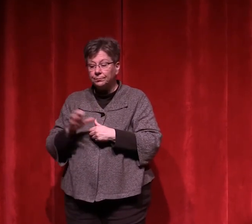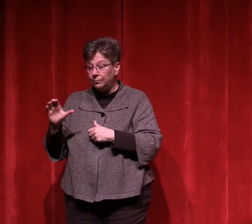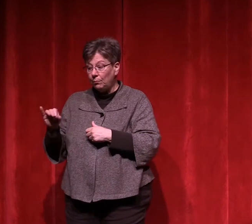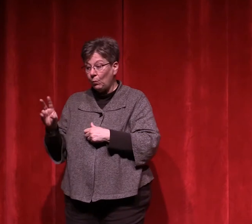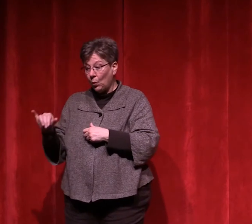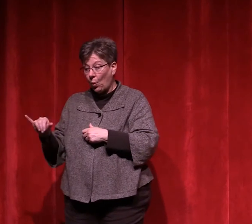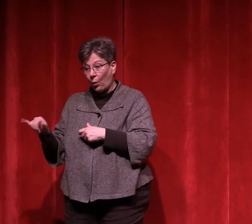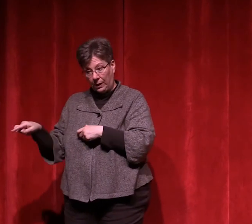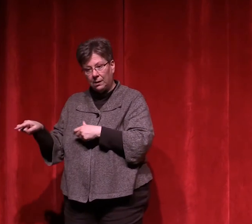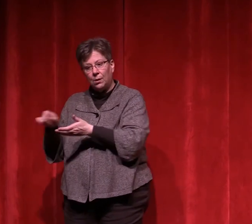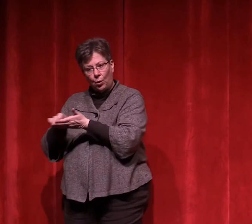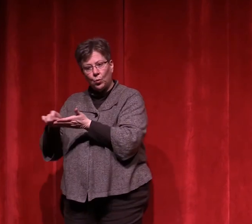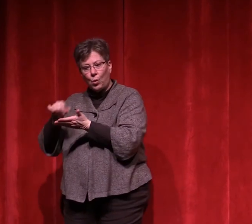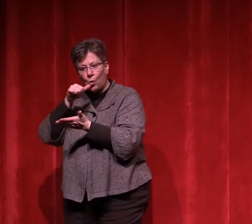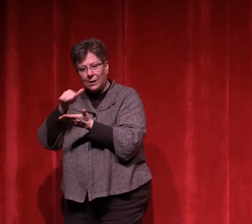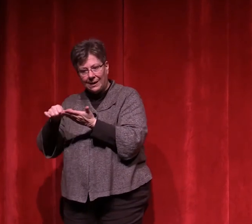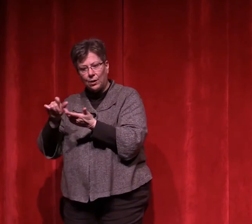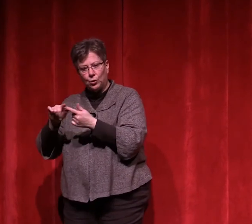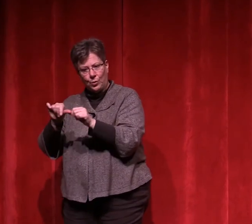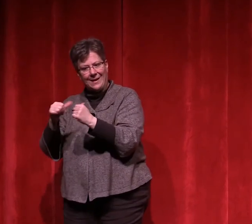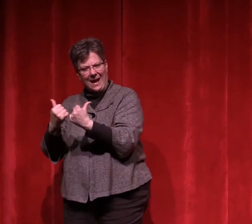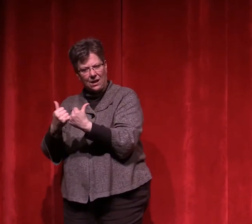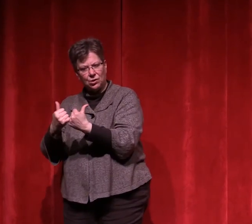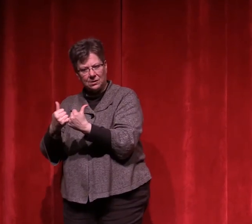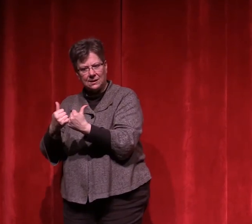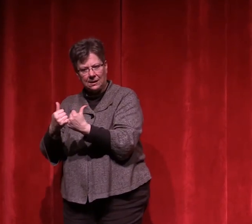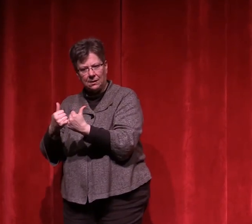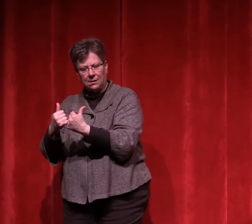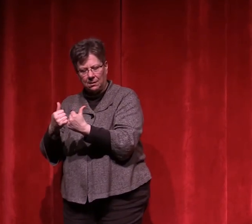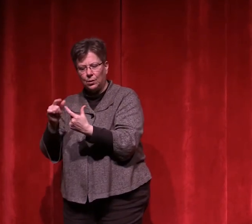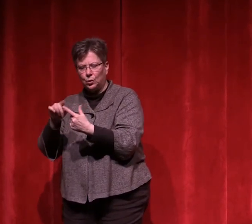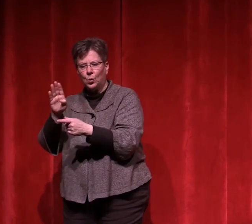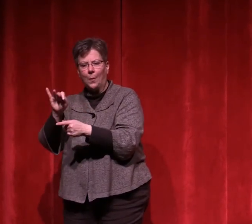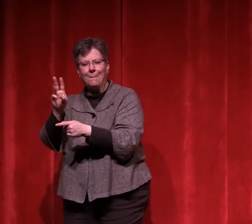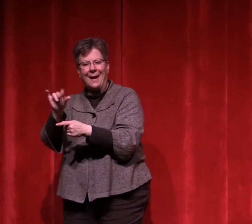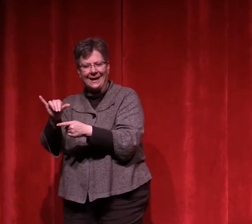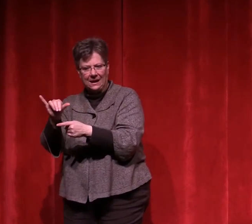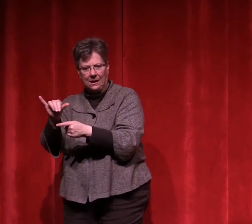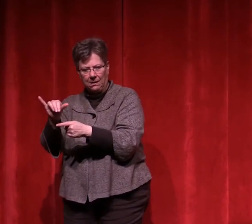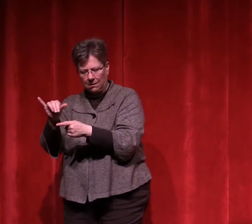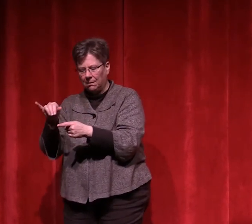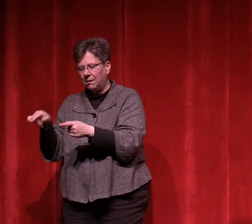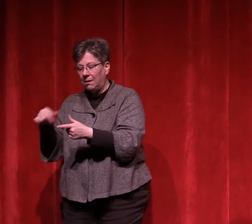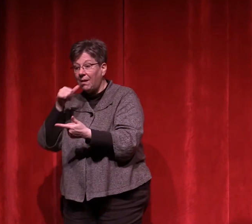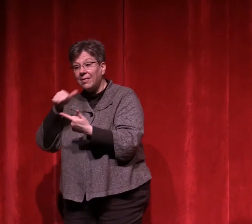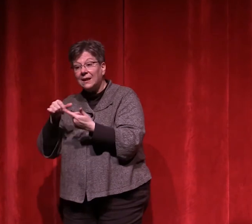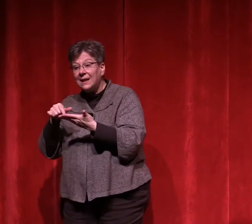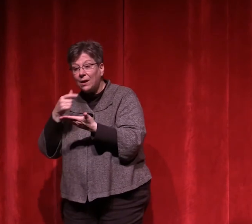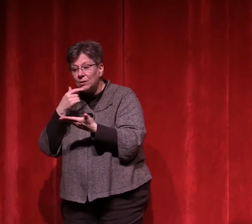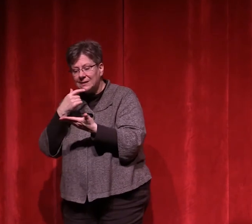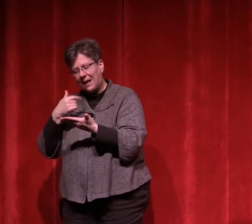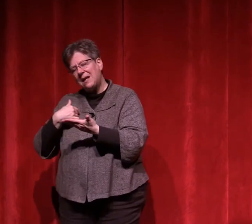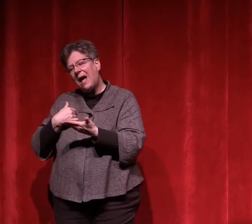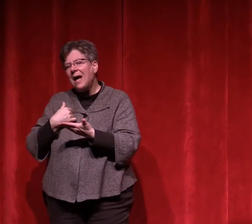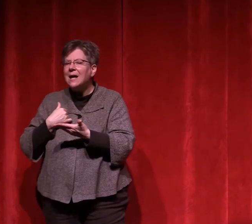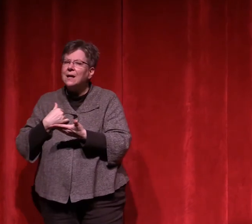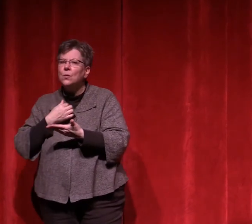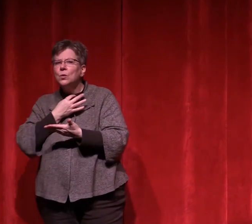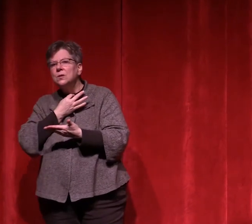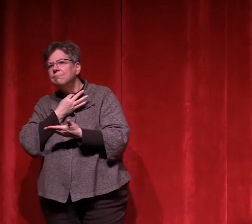Corey wrote a letter to the agency, to Becky, and penciled out this letter saying, "I was just